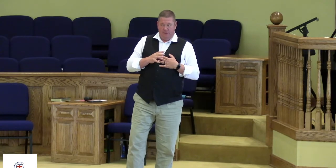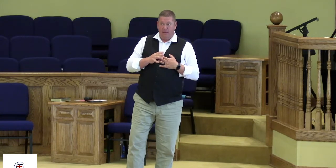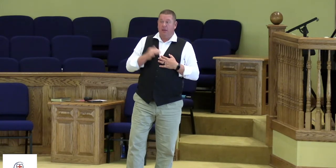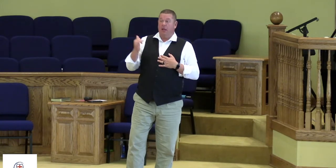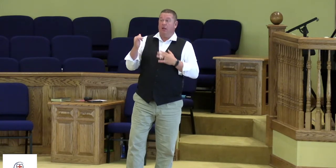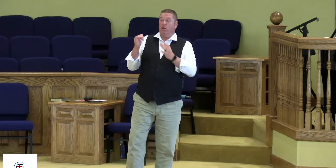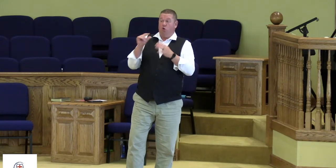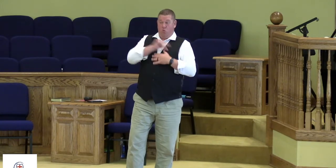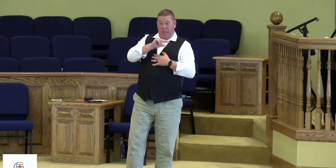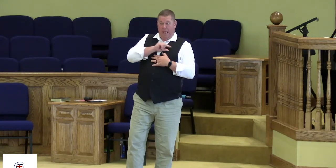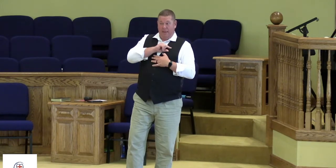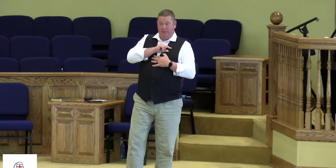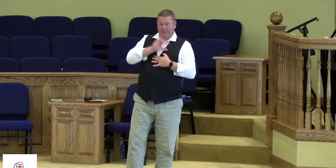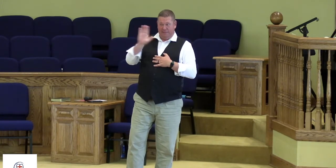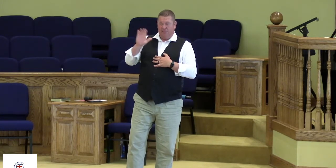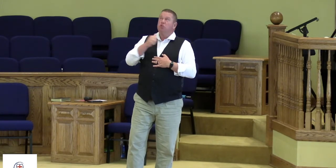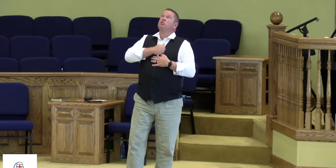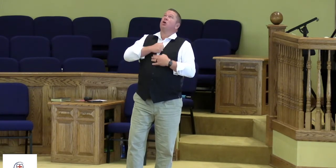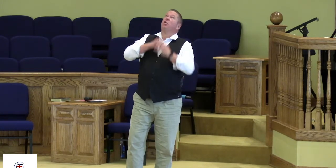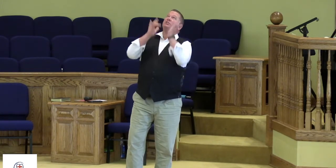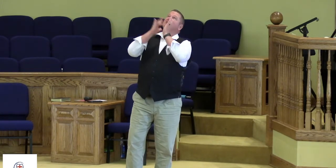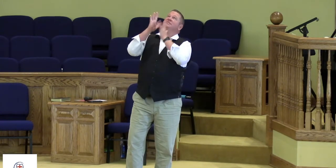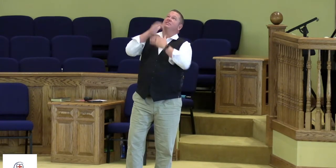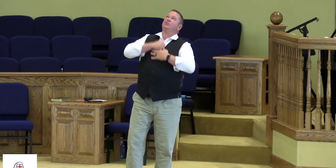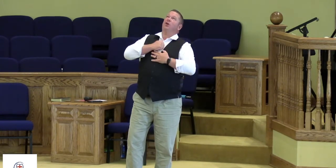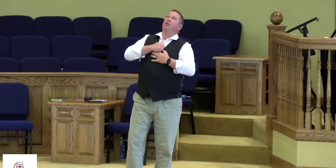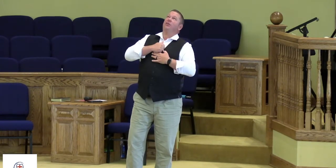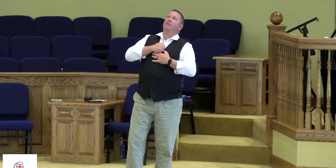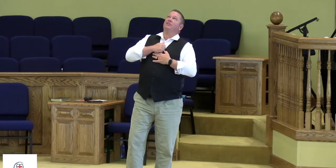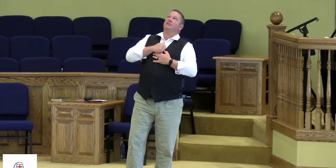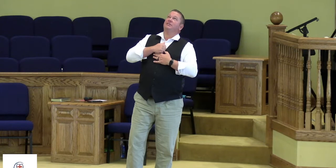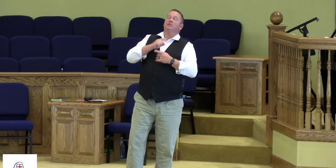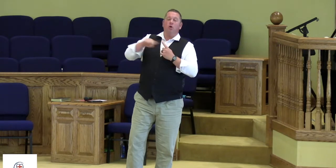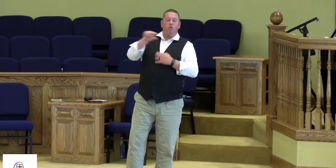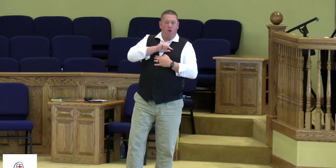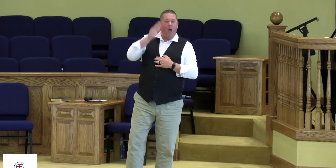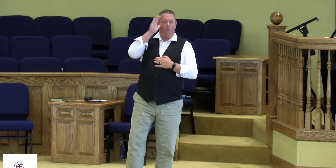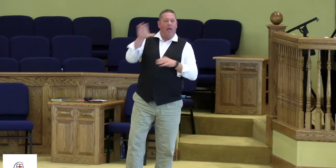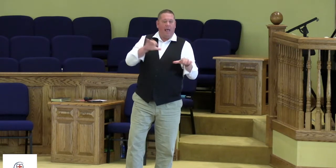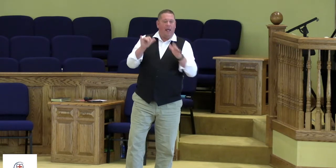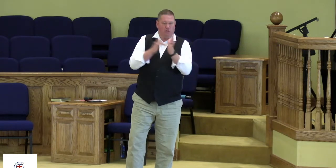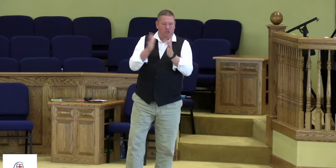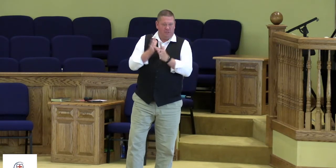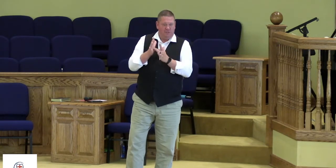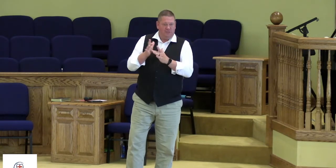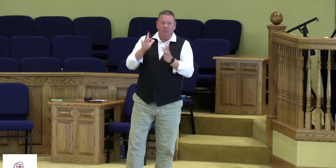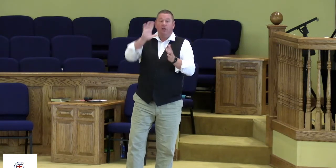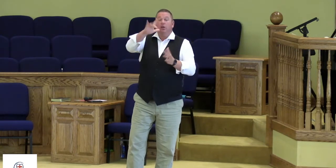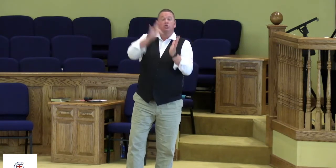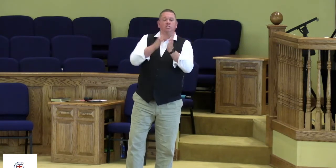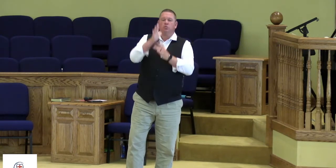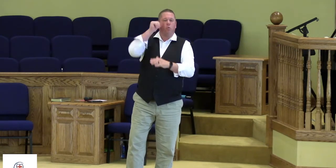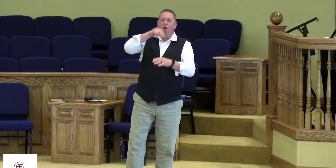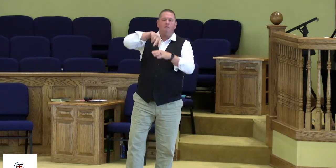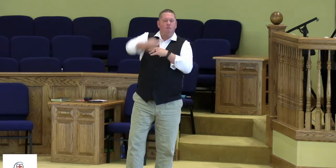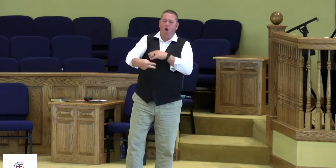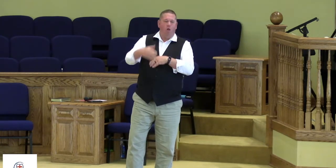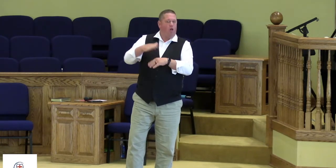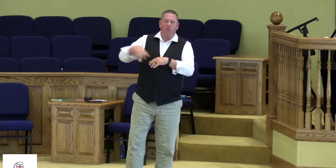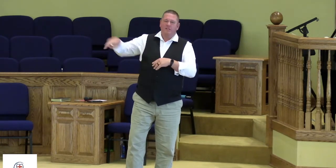in this story. Now Grant, I'm so sorry, Jesus, but Grant will act like Jesus just for this. Jesus won't